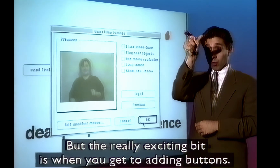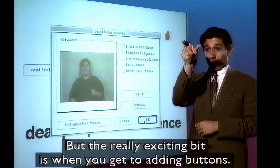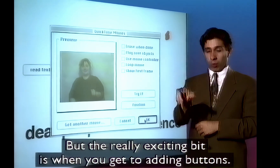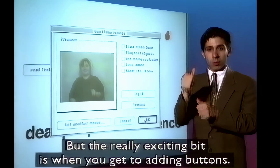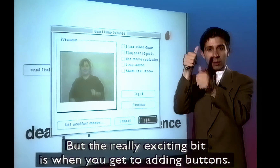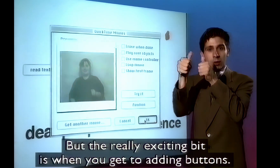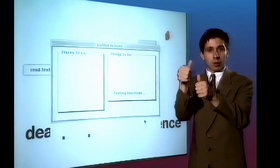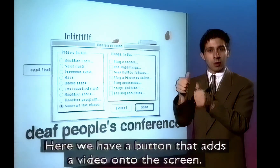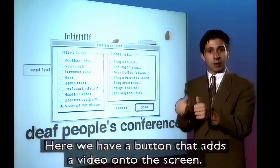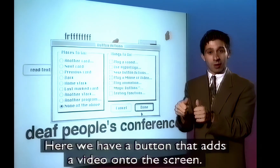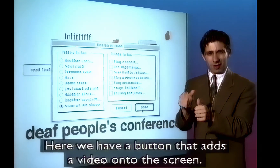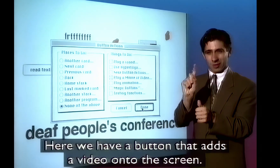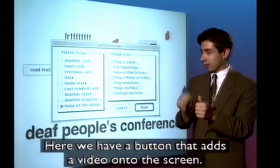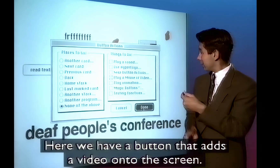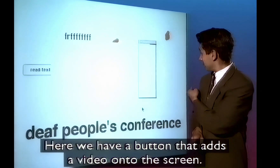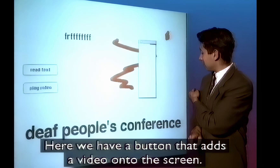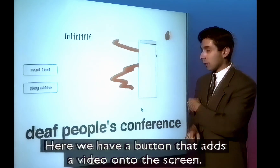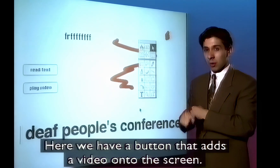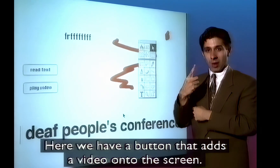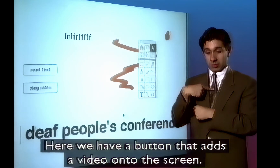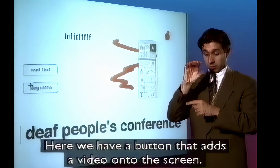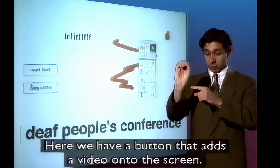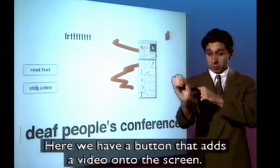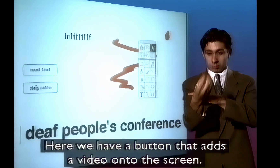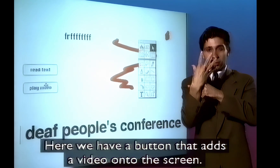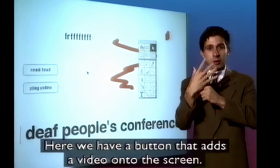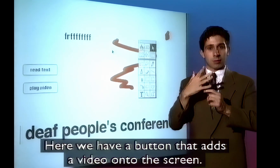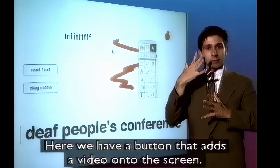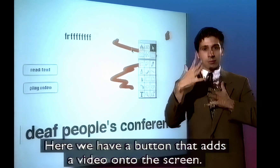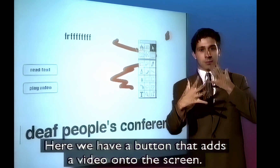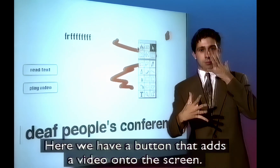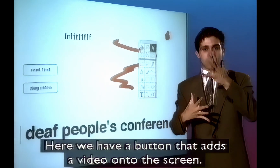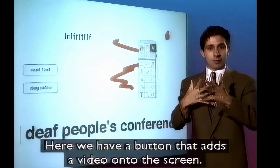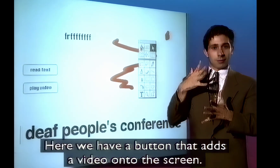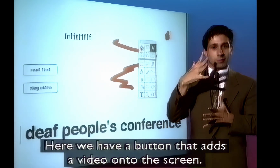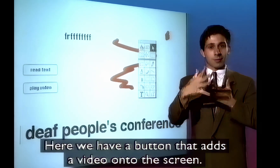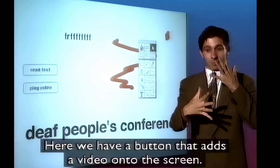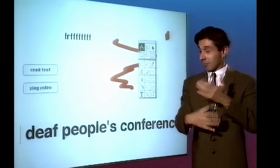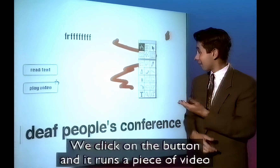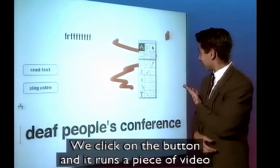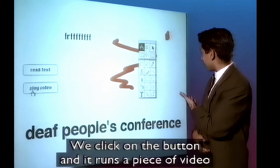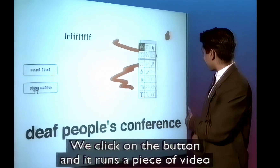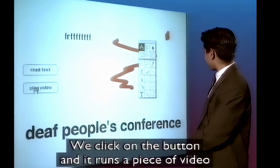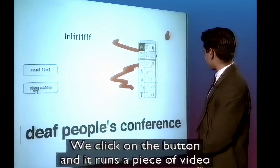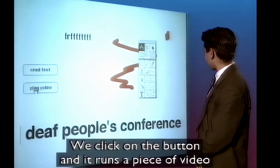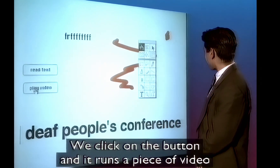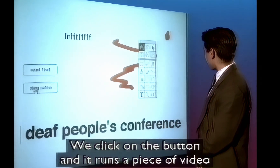buttons. Here we have a button that adds a video onto the screen. So when we click on the button